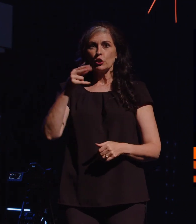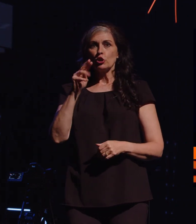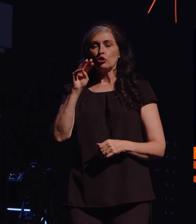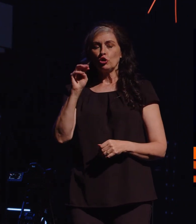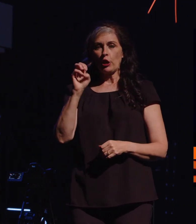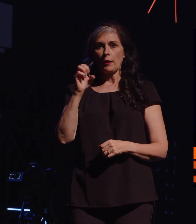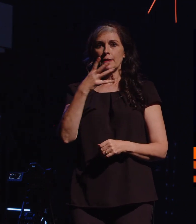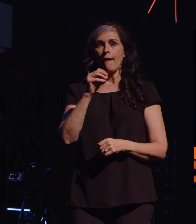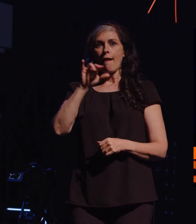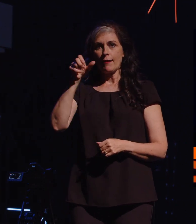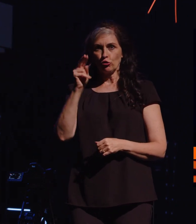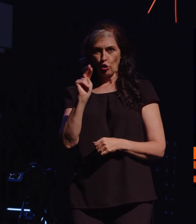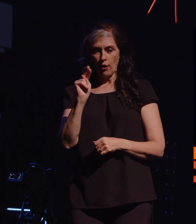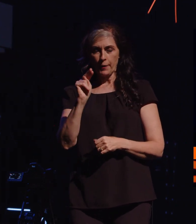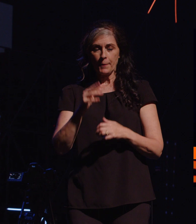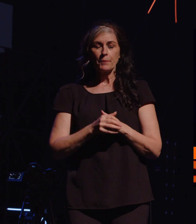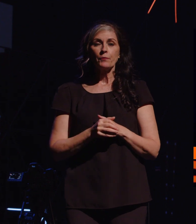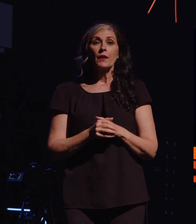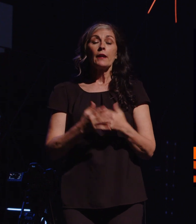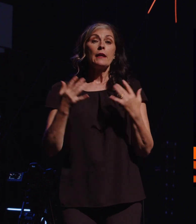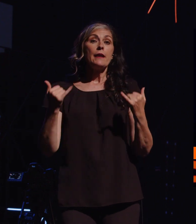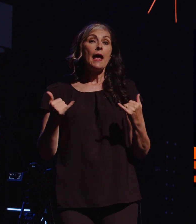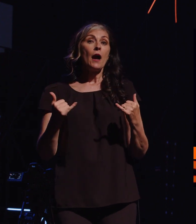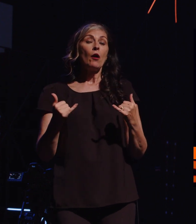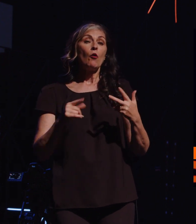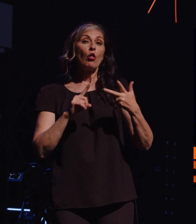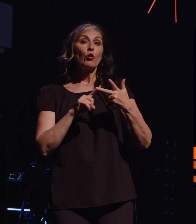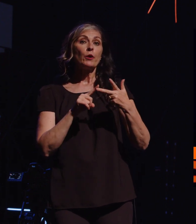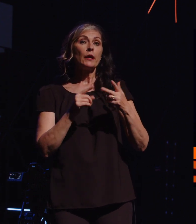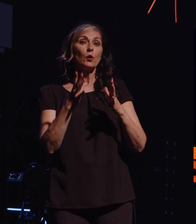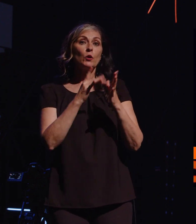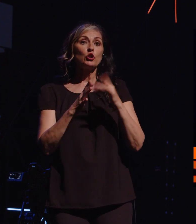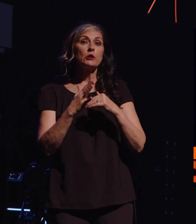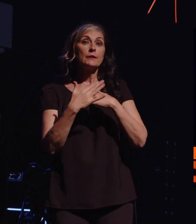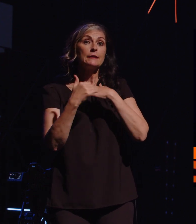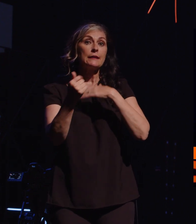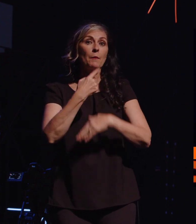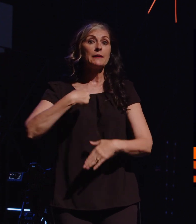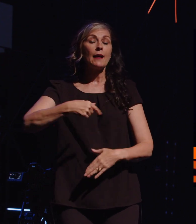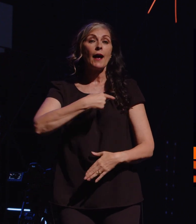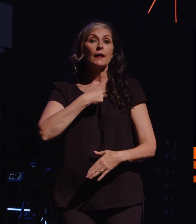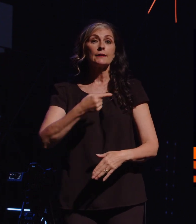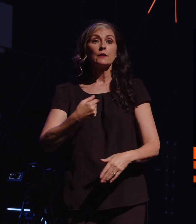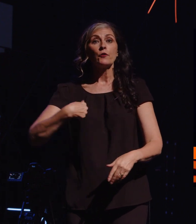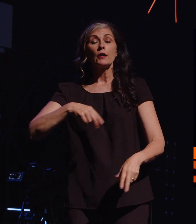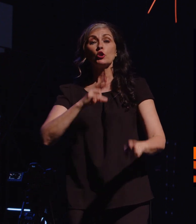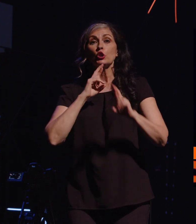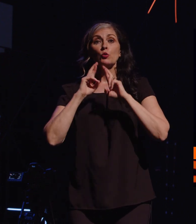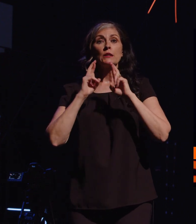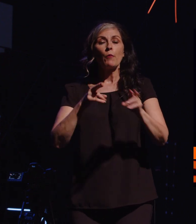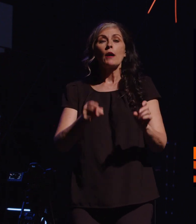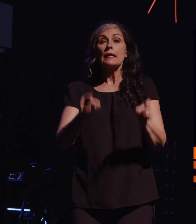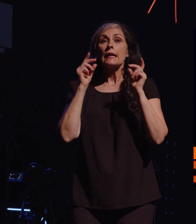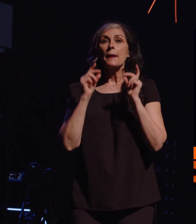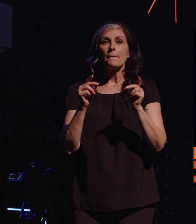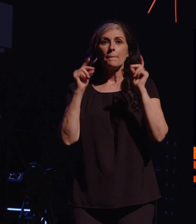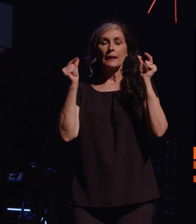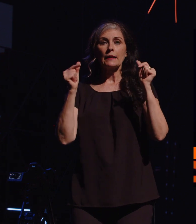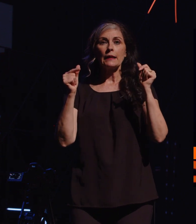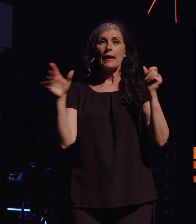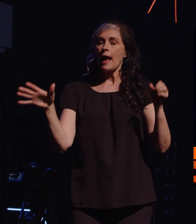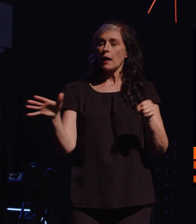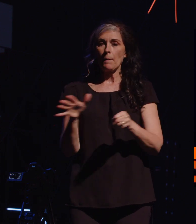When Jesus calls us, when Jesus summons us, Jesus summons to respond immediately and